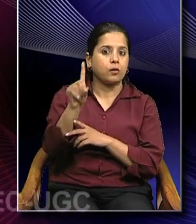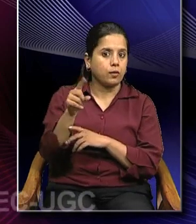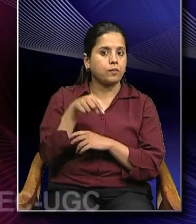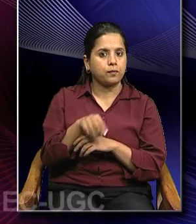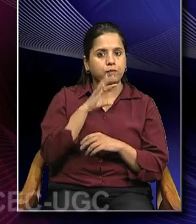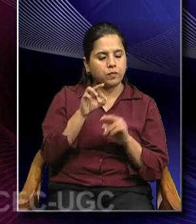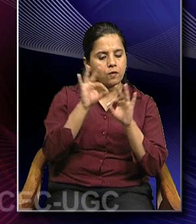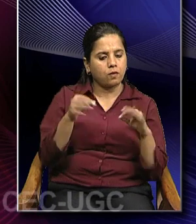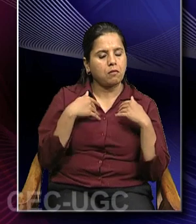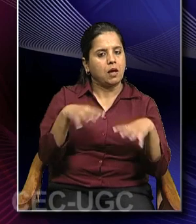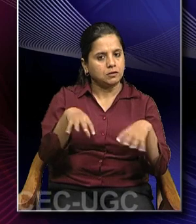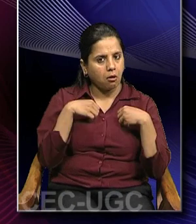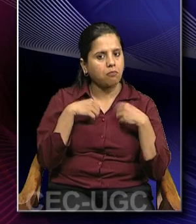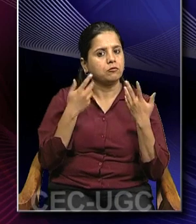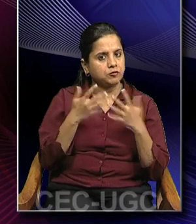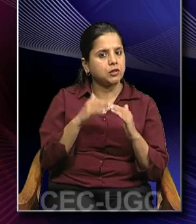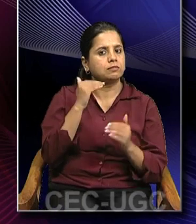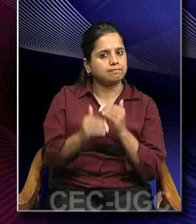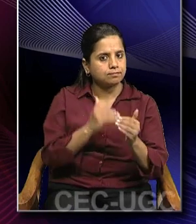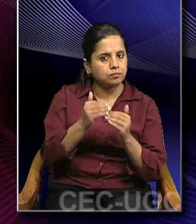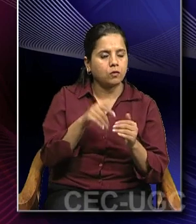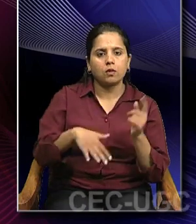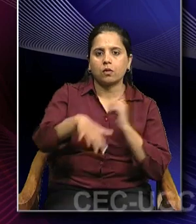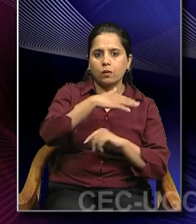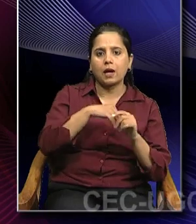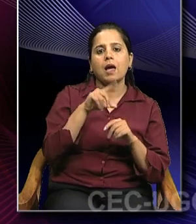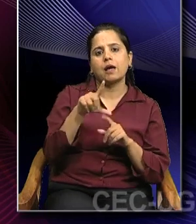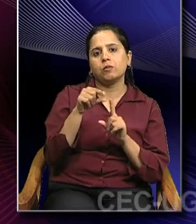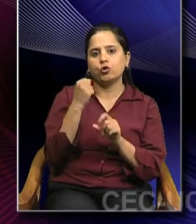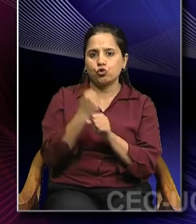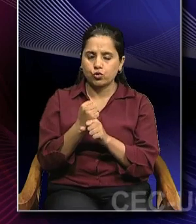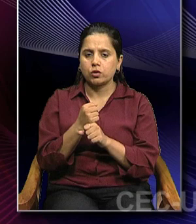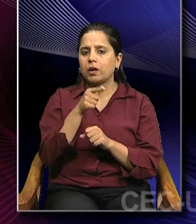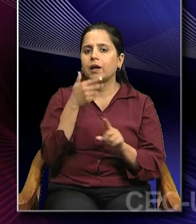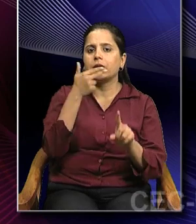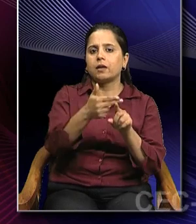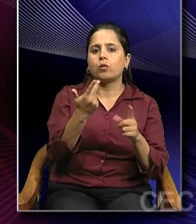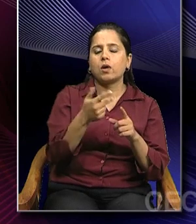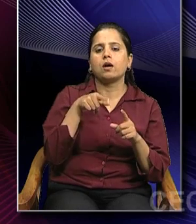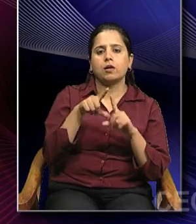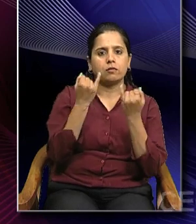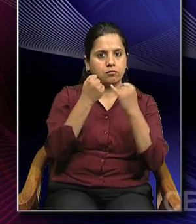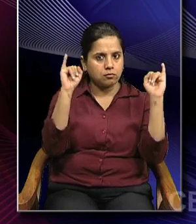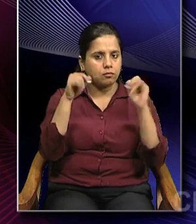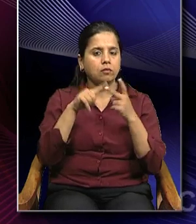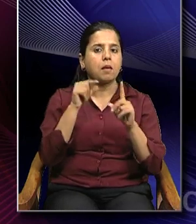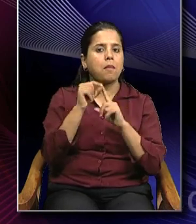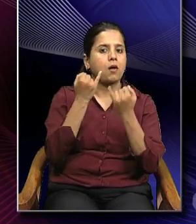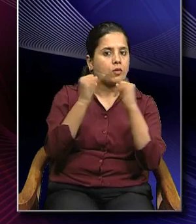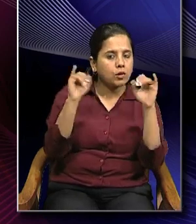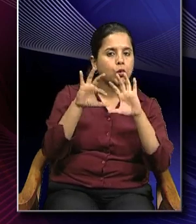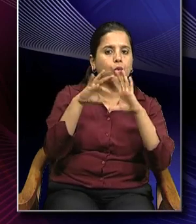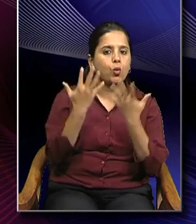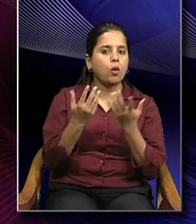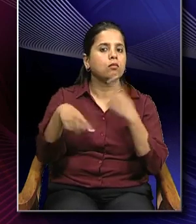formally accepted and adopted the scenario of LPG, what you call as liberalization, privatization and